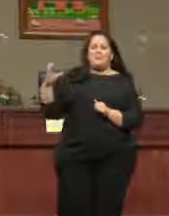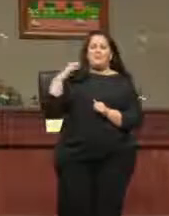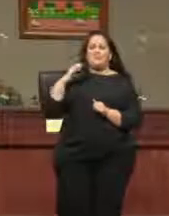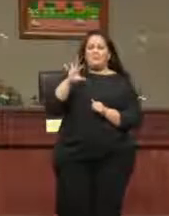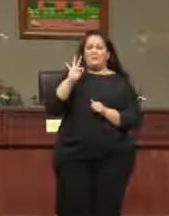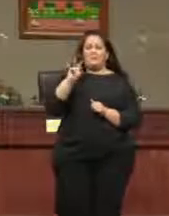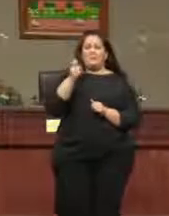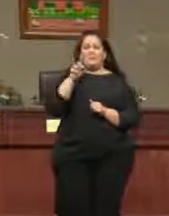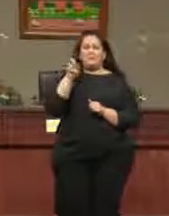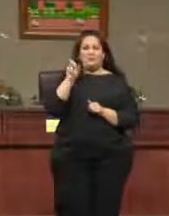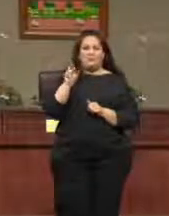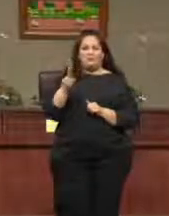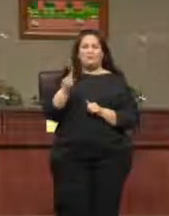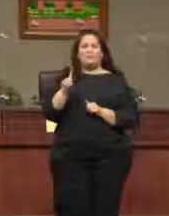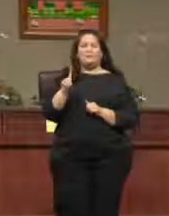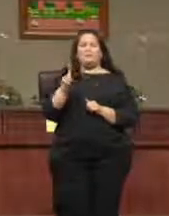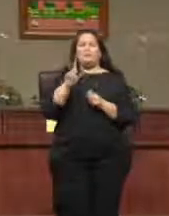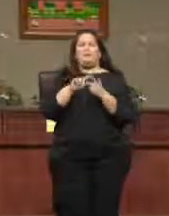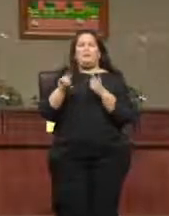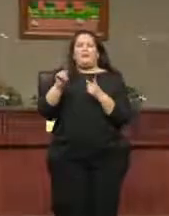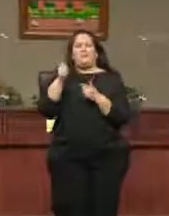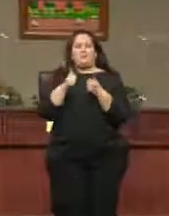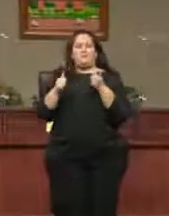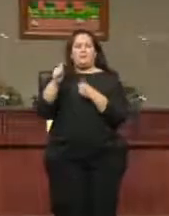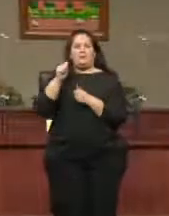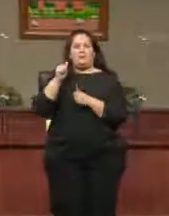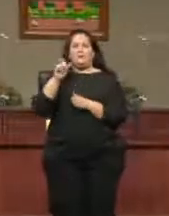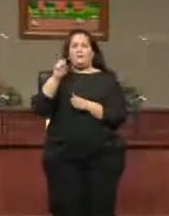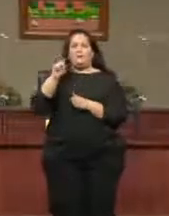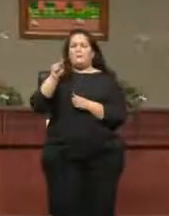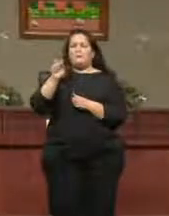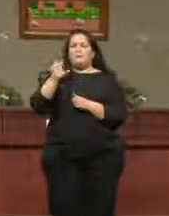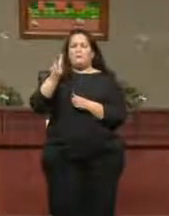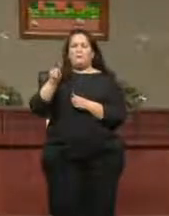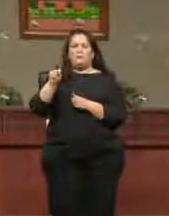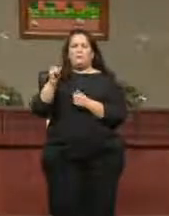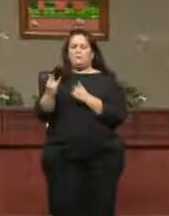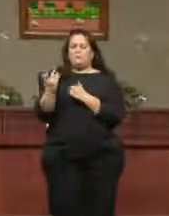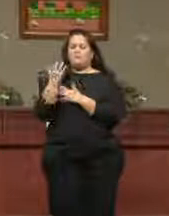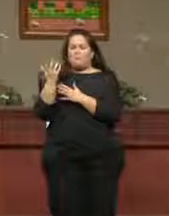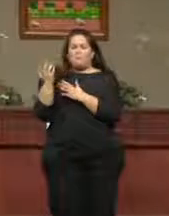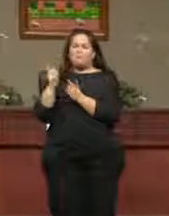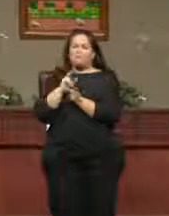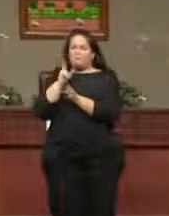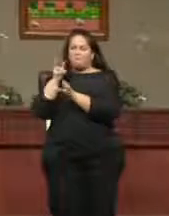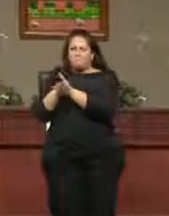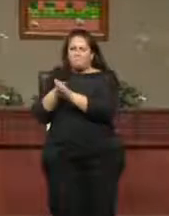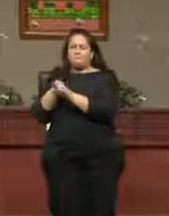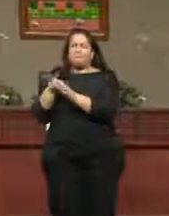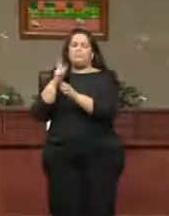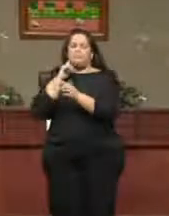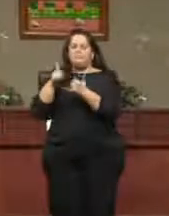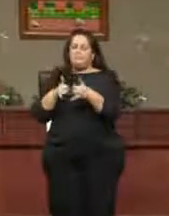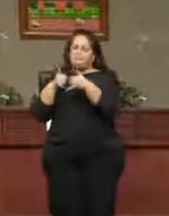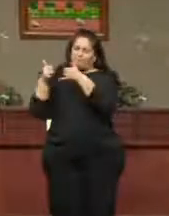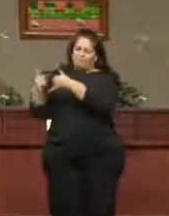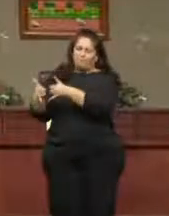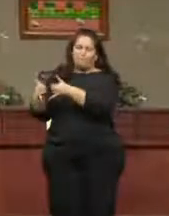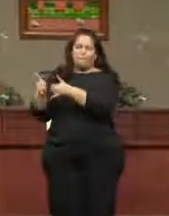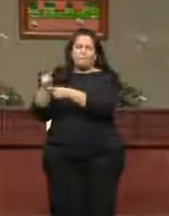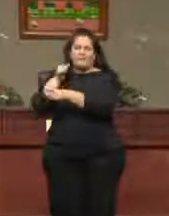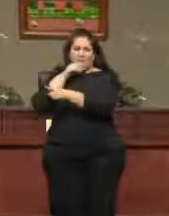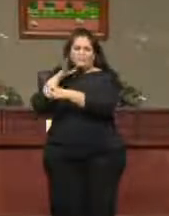and Division Chief Kimberly Stewart Horan this morning to make that award to her. So we